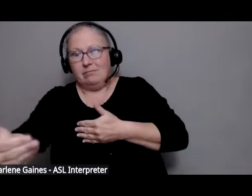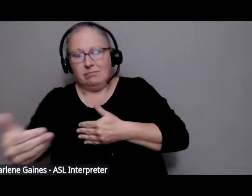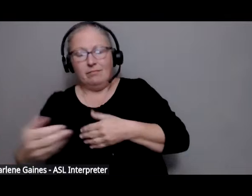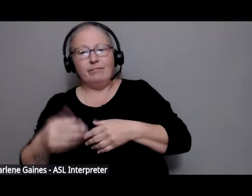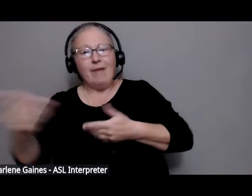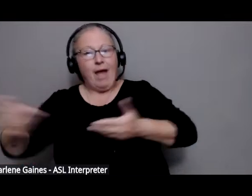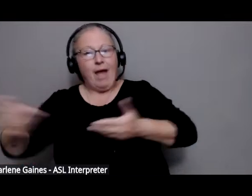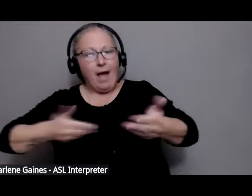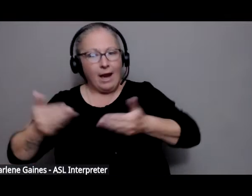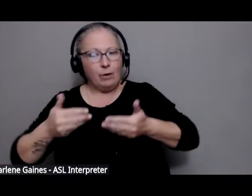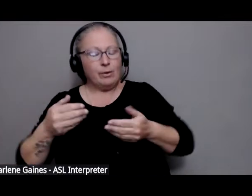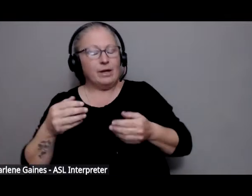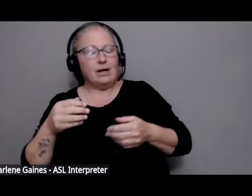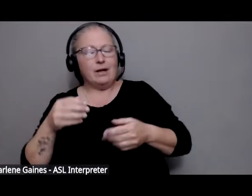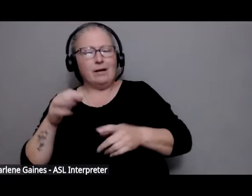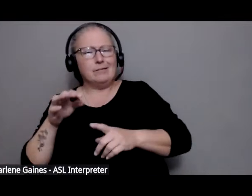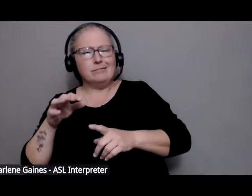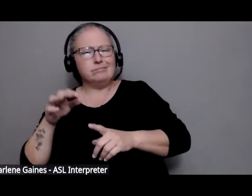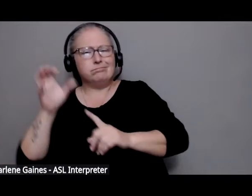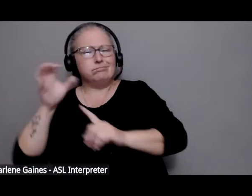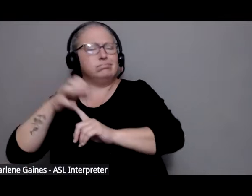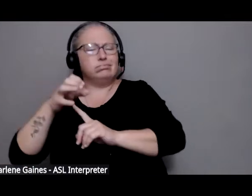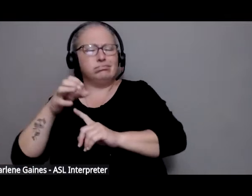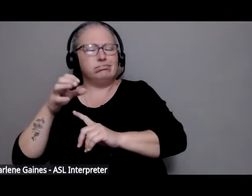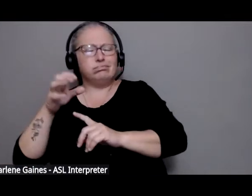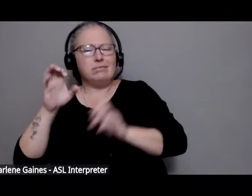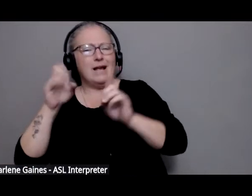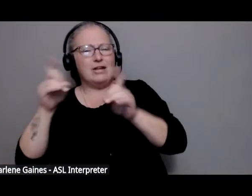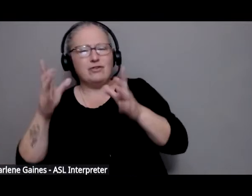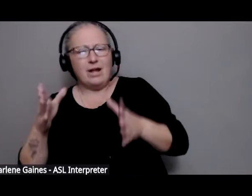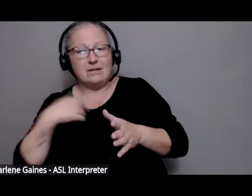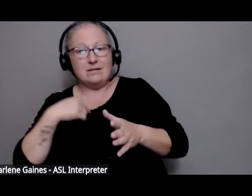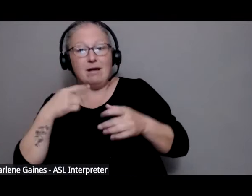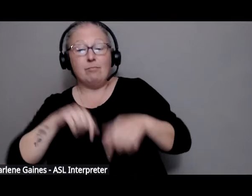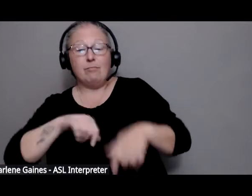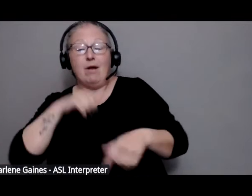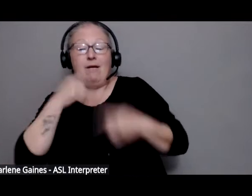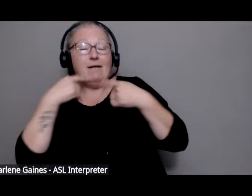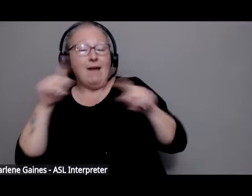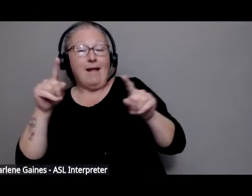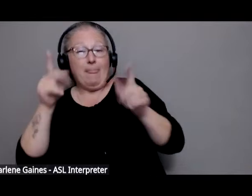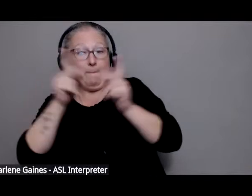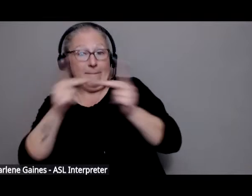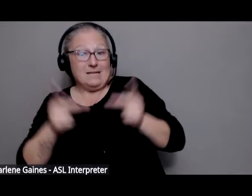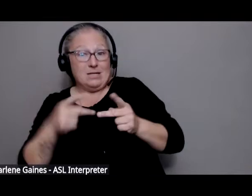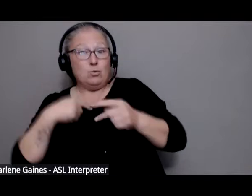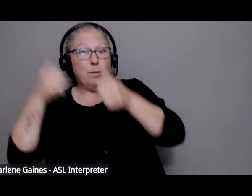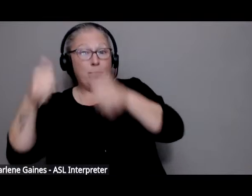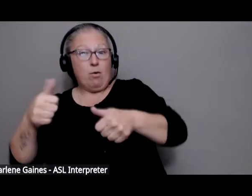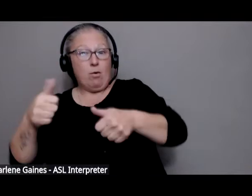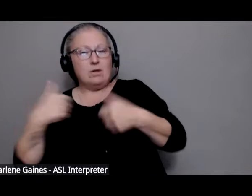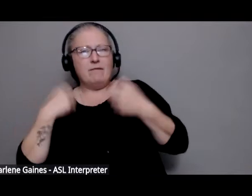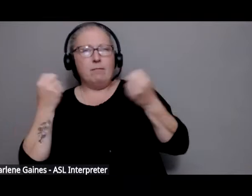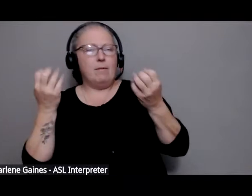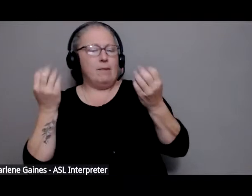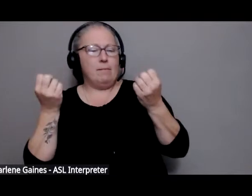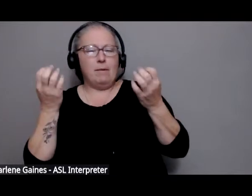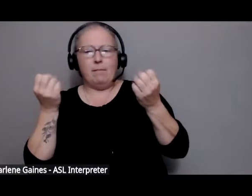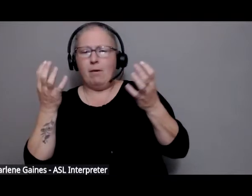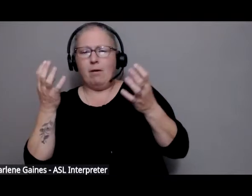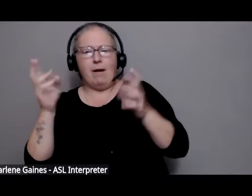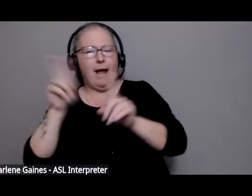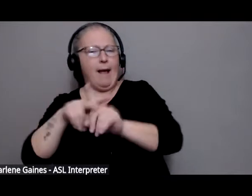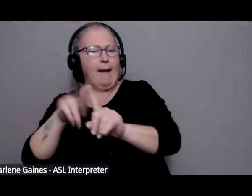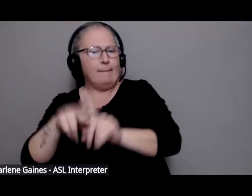exceptional educators. I'm really proud to announce that the positions that we've posted, we have had multiple